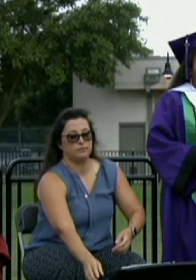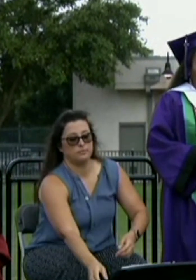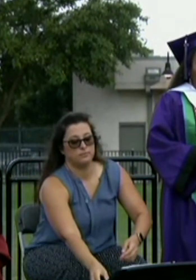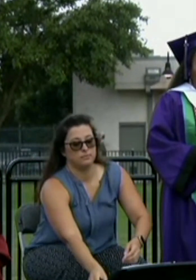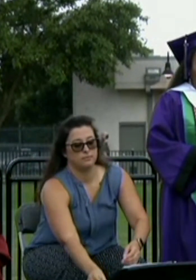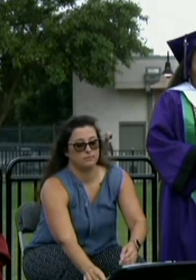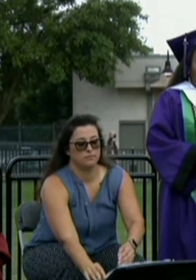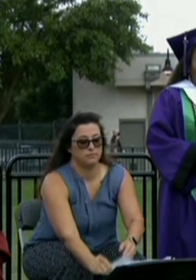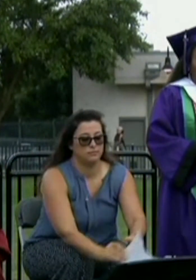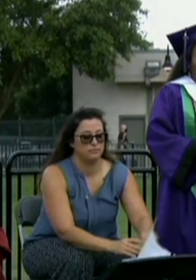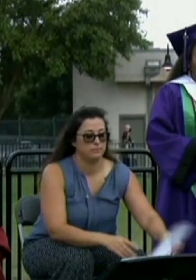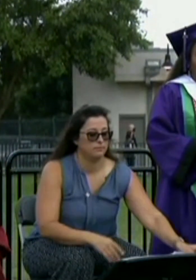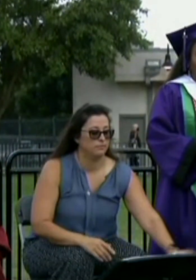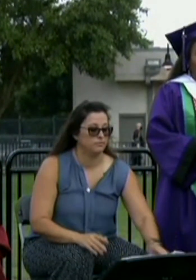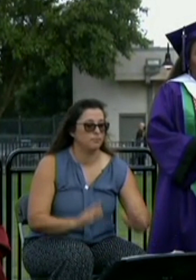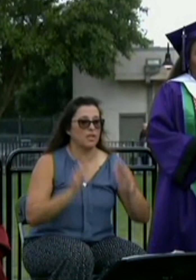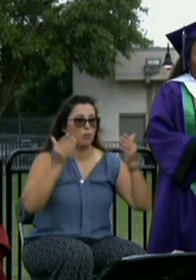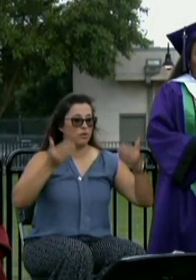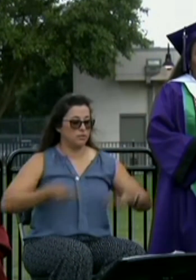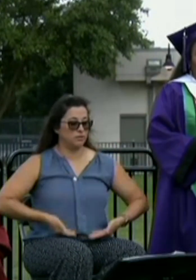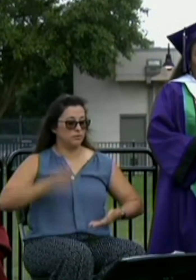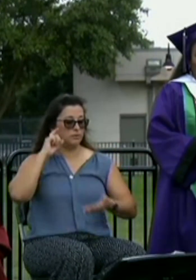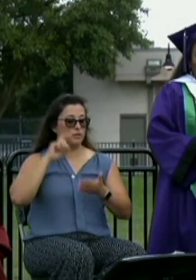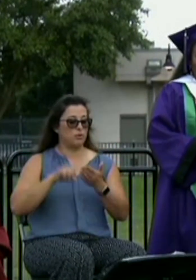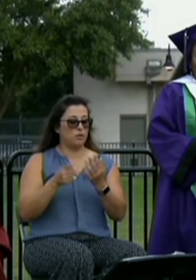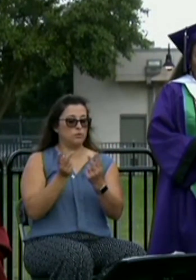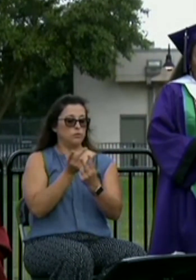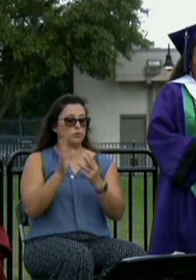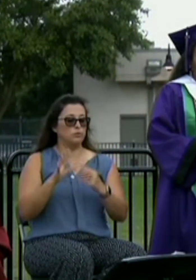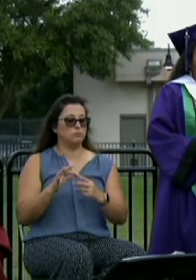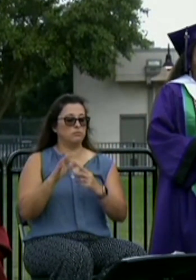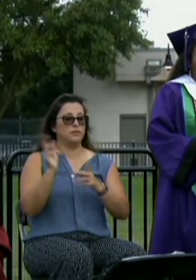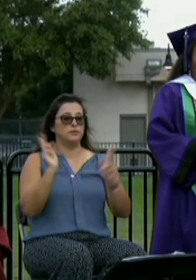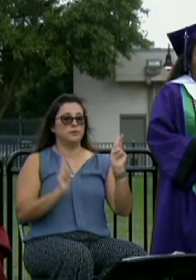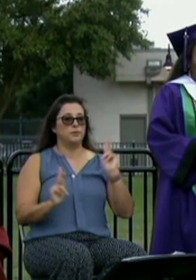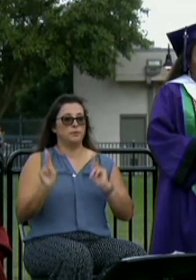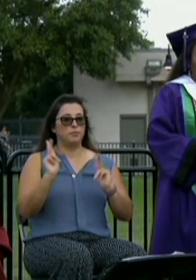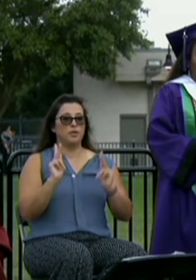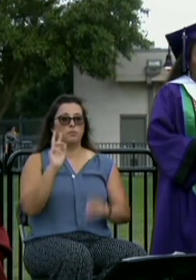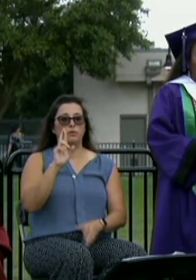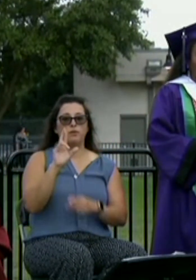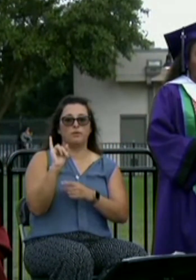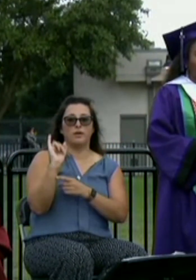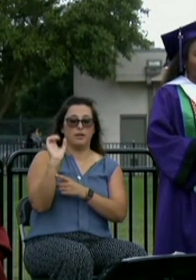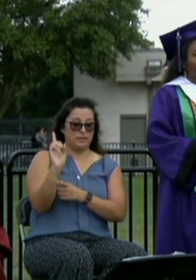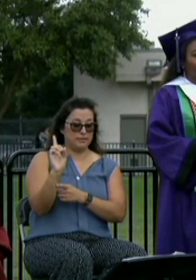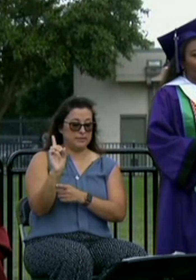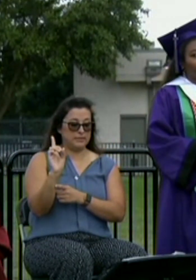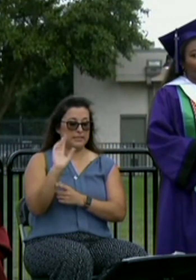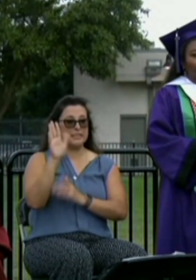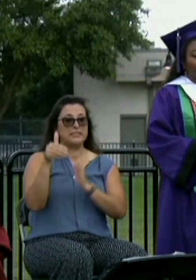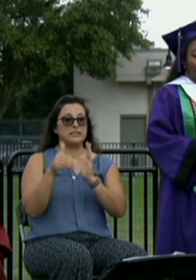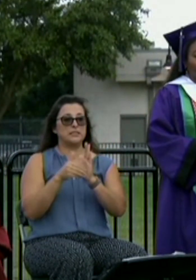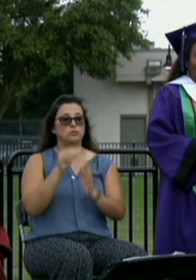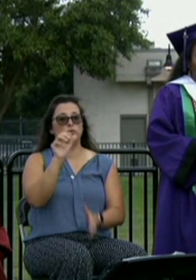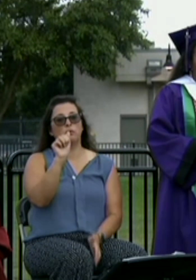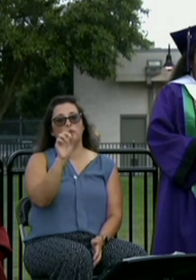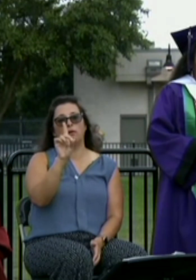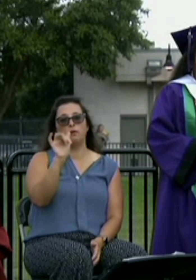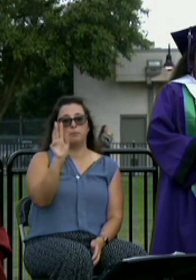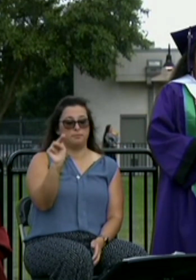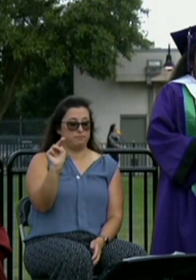Next, I would like to introduce and acknowledge two special individuals from Round Rock ISD Central